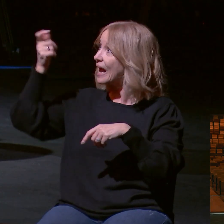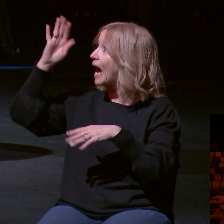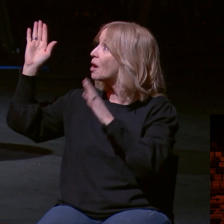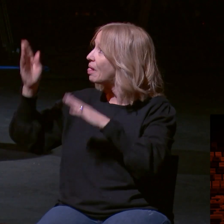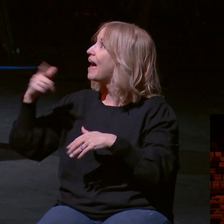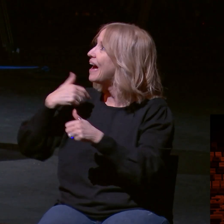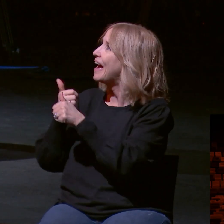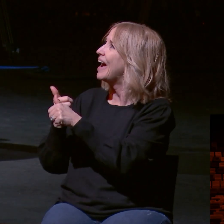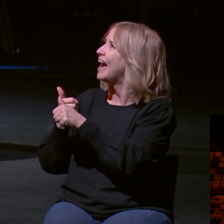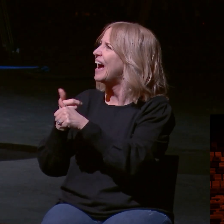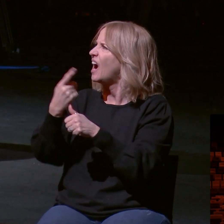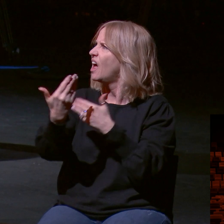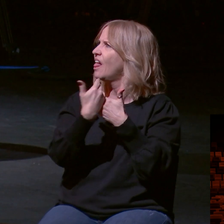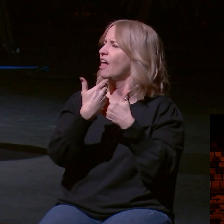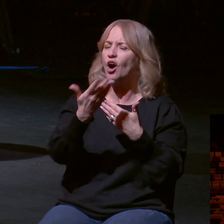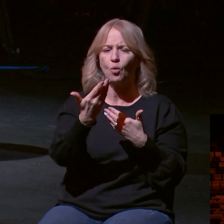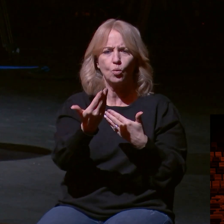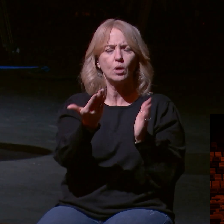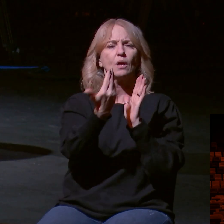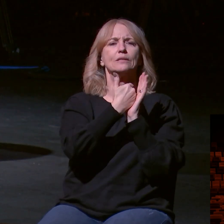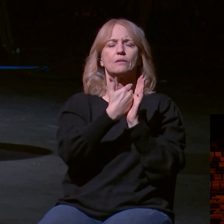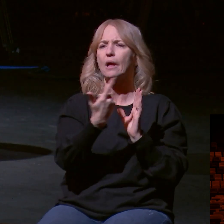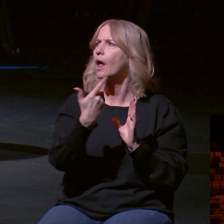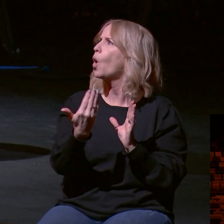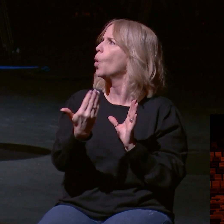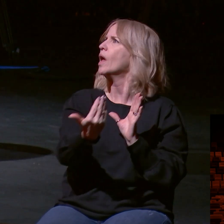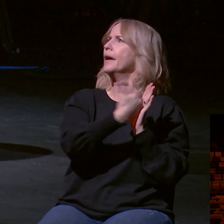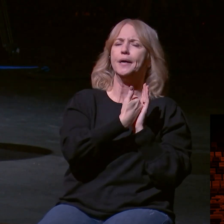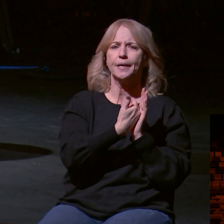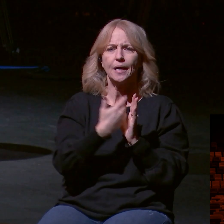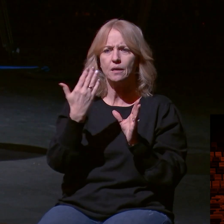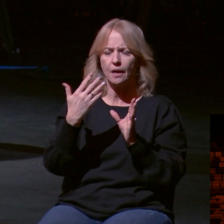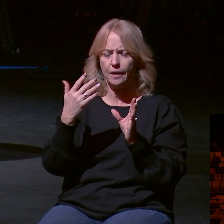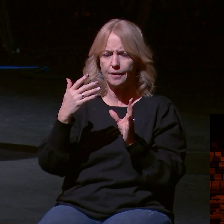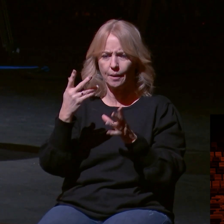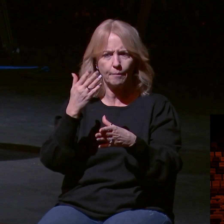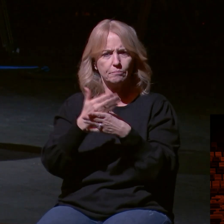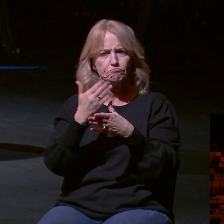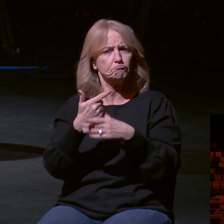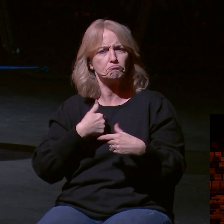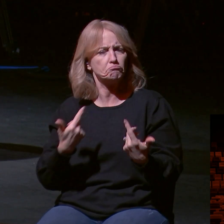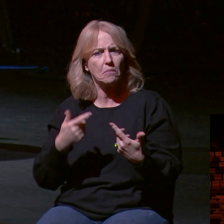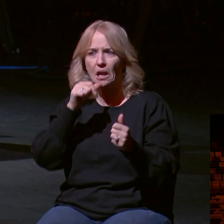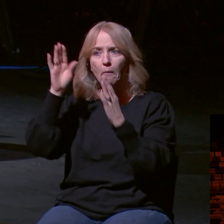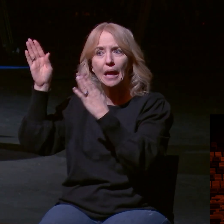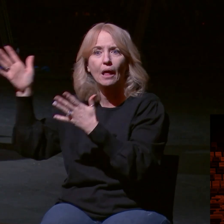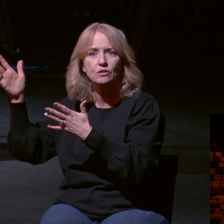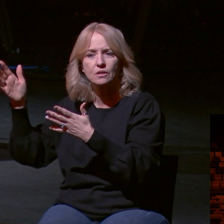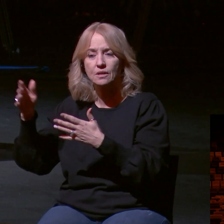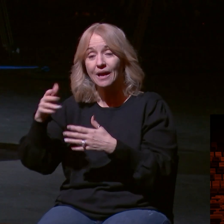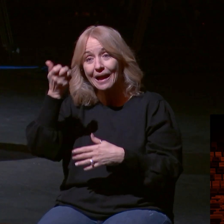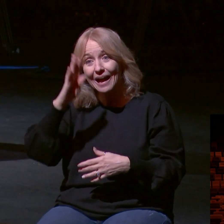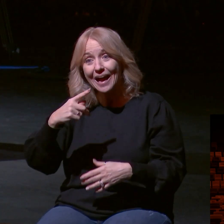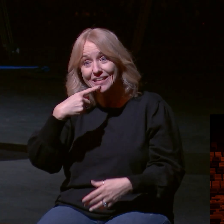plans. I mean, he says things like, you have planted much, but harvested little. You eat, but never have